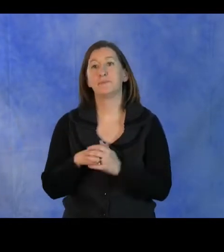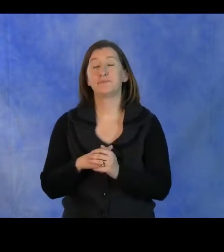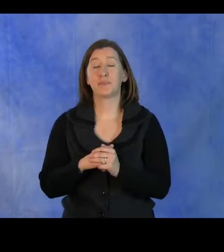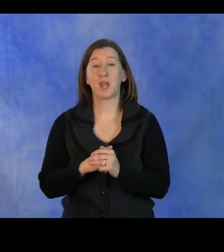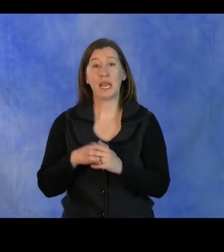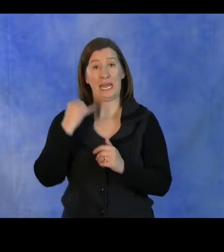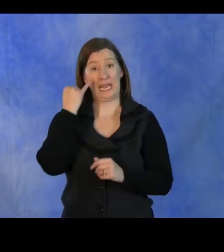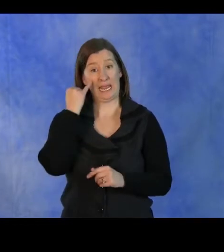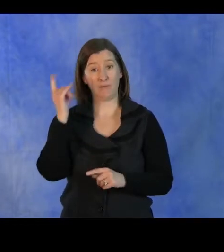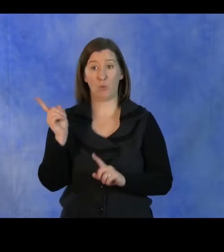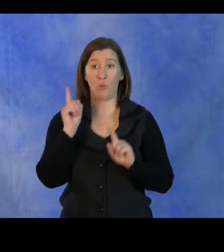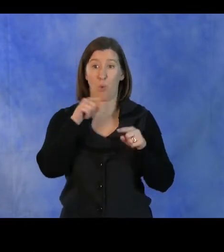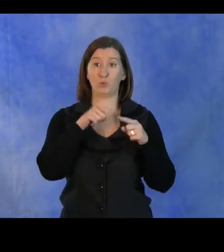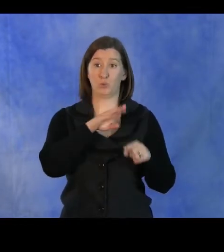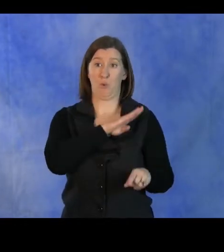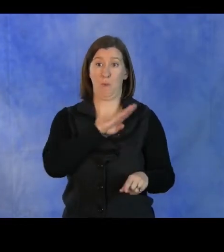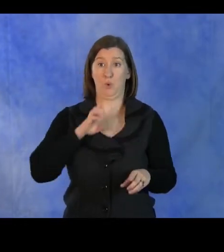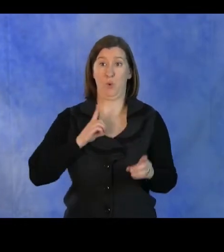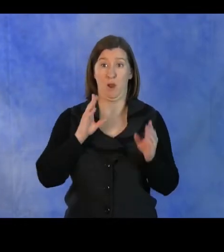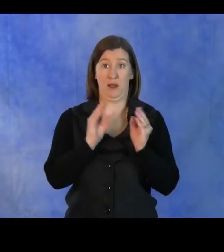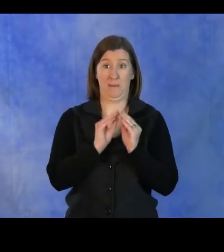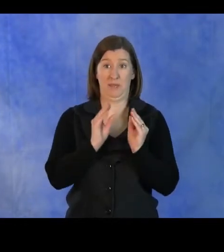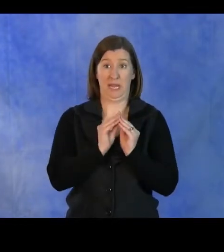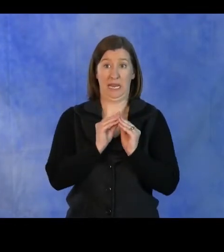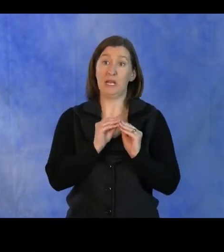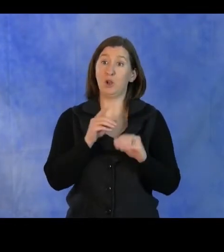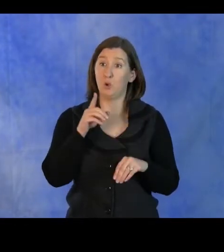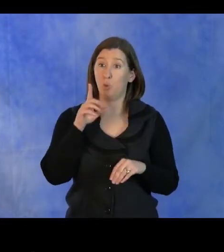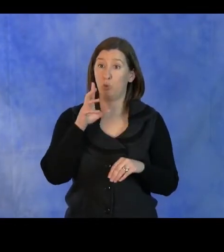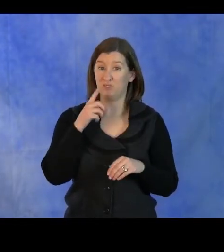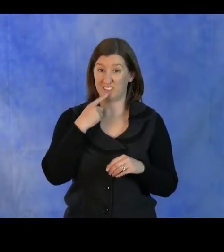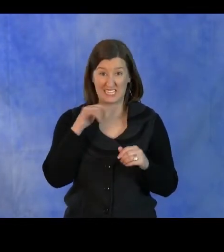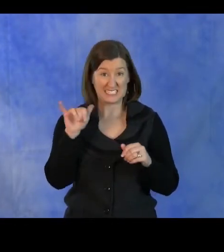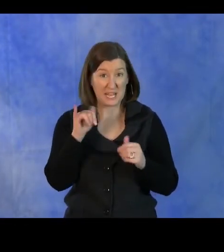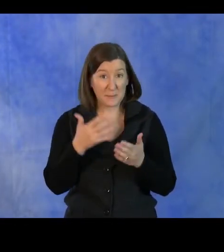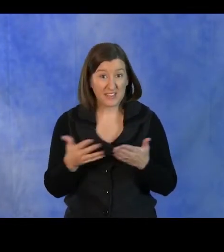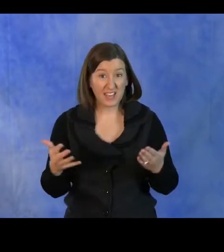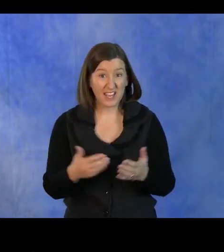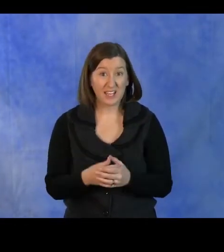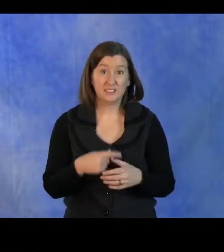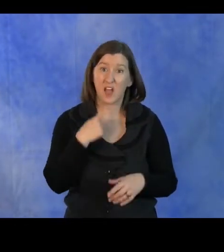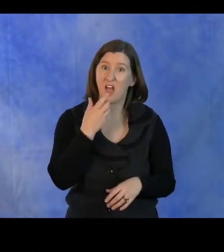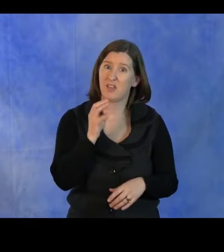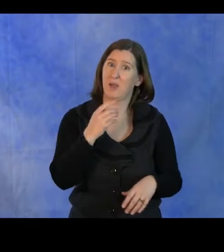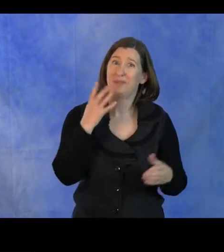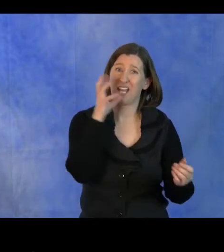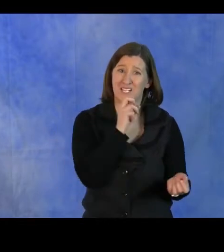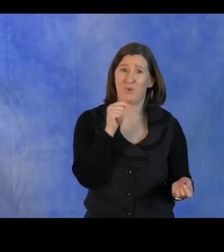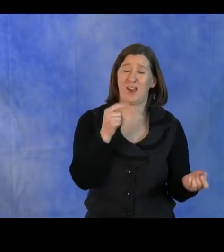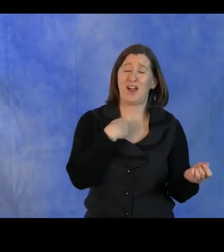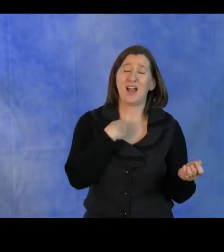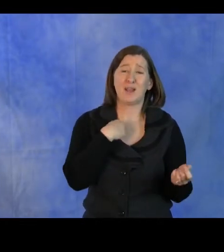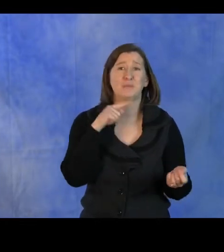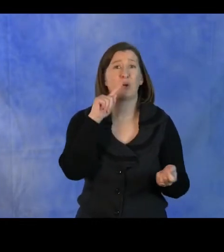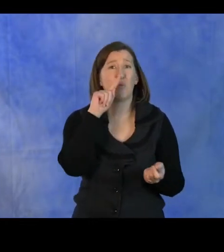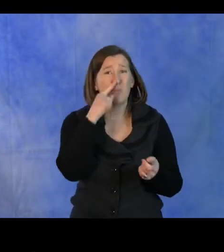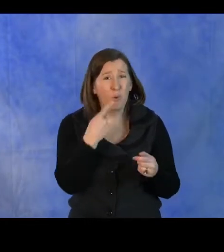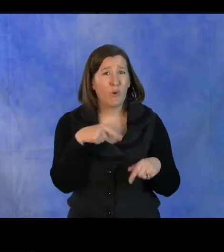of my boss, blah, blah, blah." And if you go to a board meeting, can you say the same